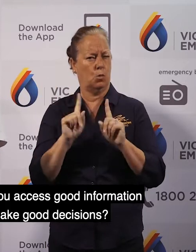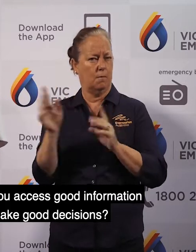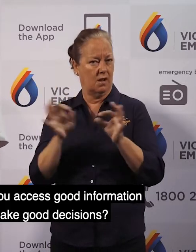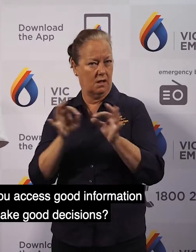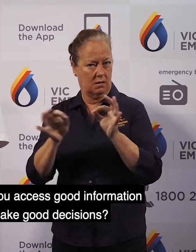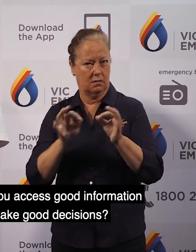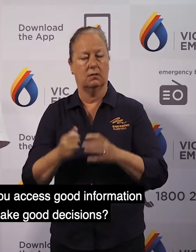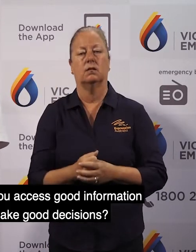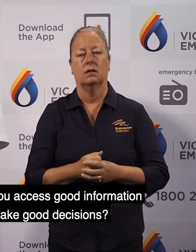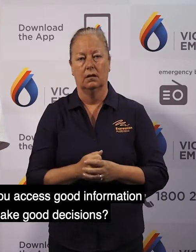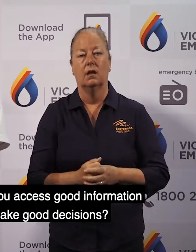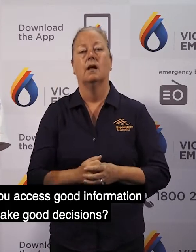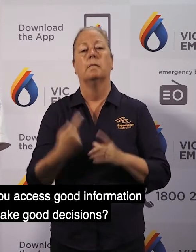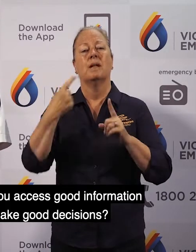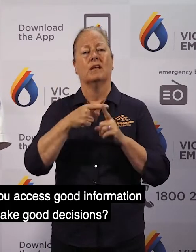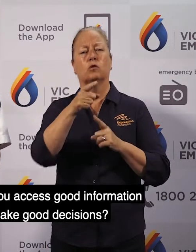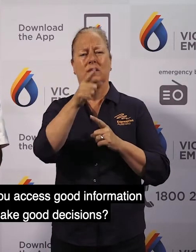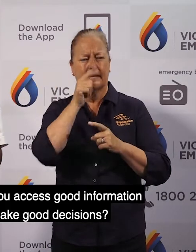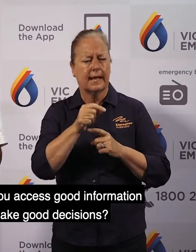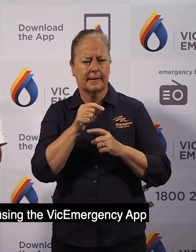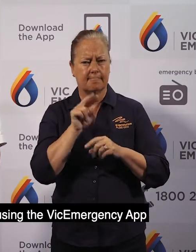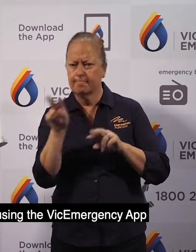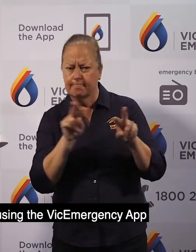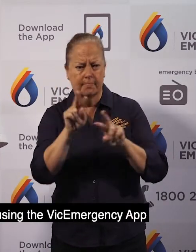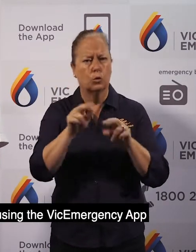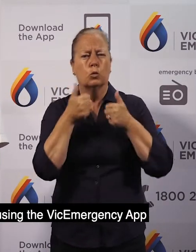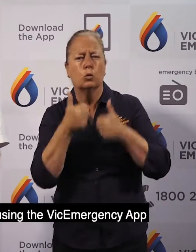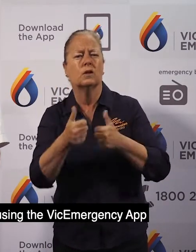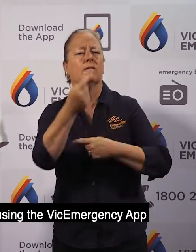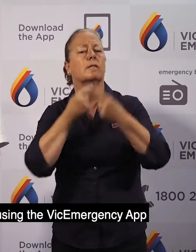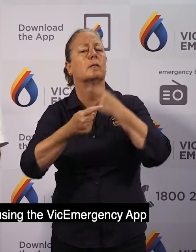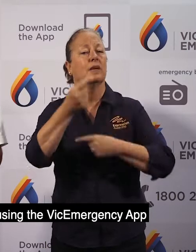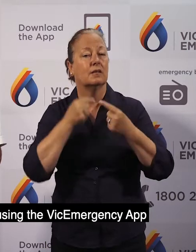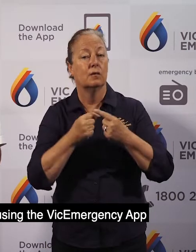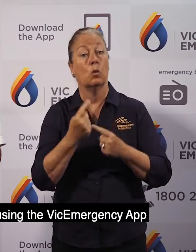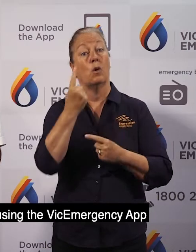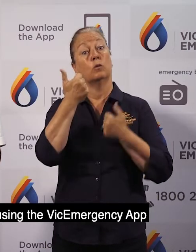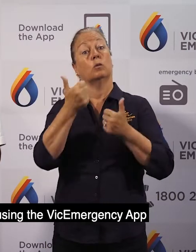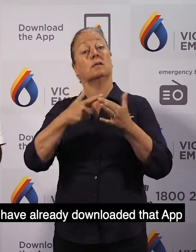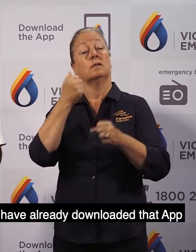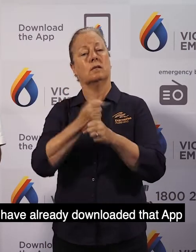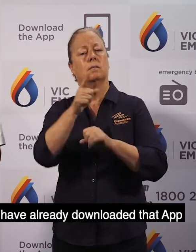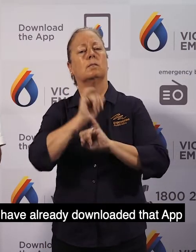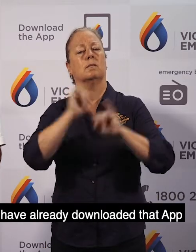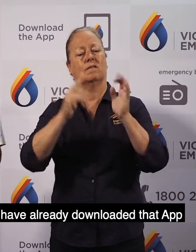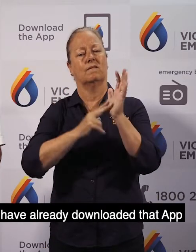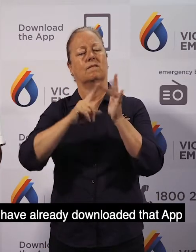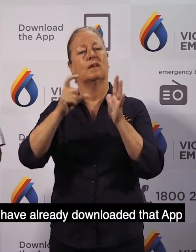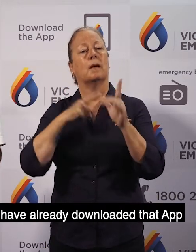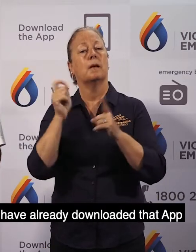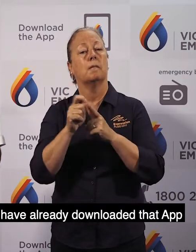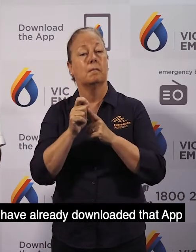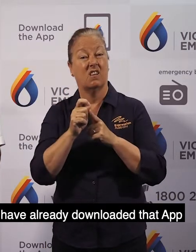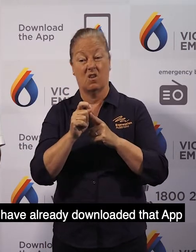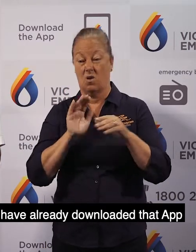access good information to enable you to make good decisions. So one way of doing that is the Vic Emergency app. More than 1 million Victorians have